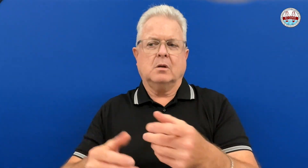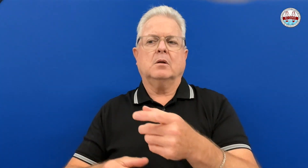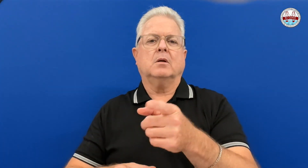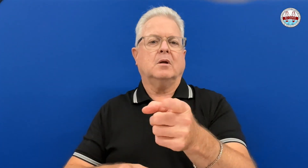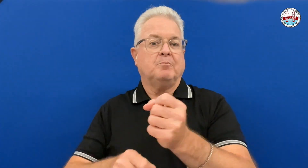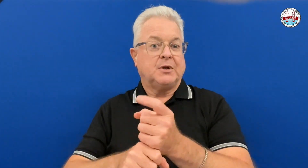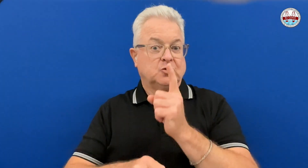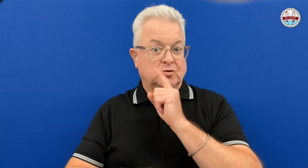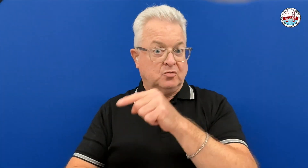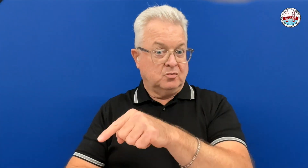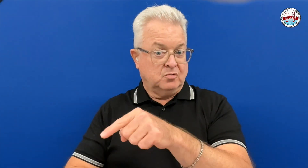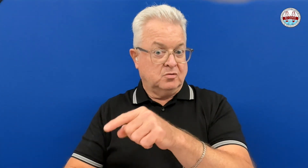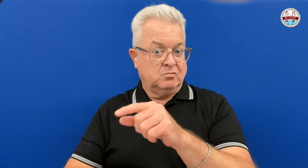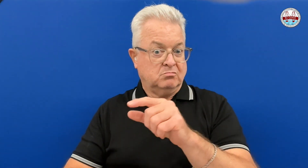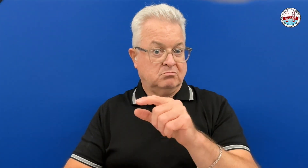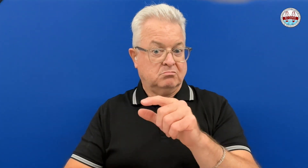be in this kit.